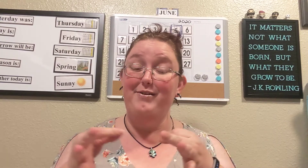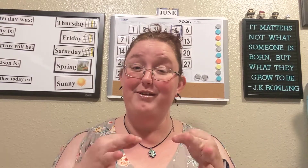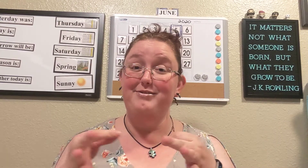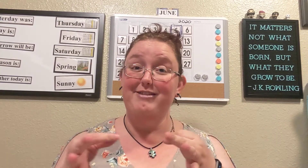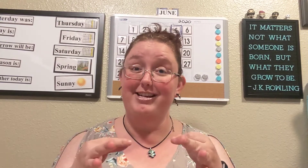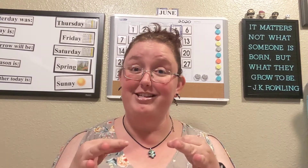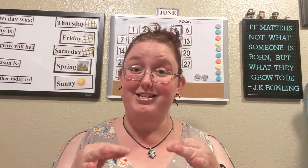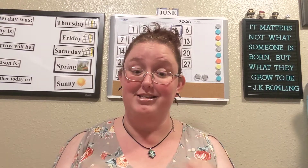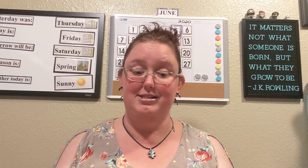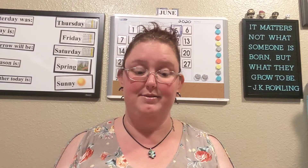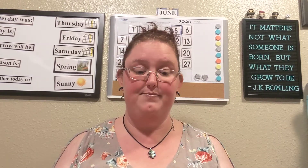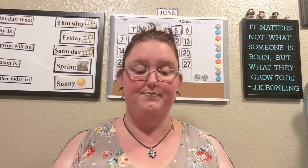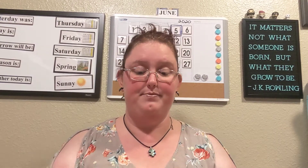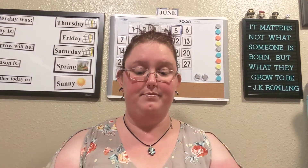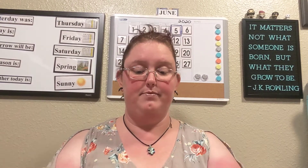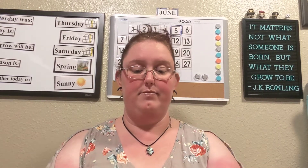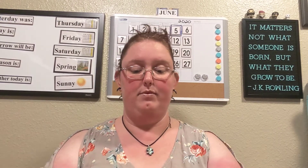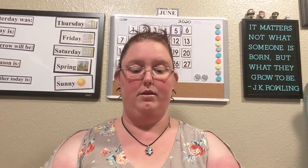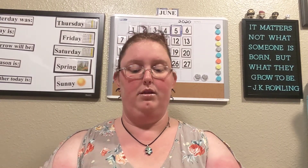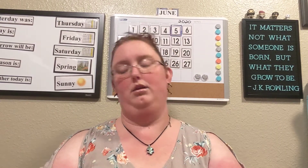their directions.